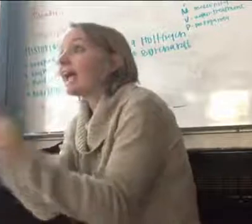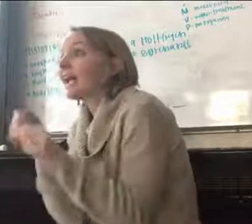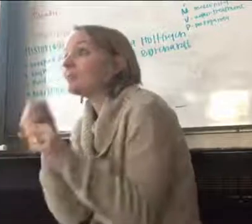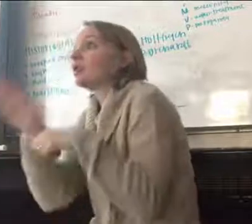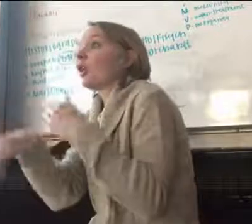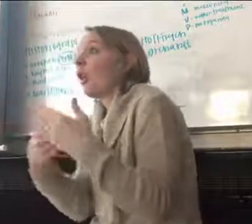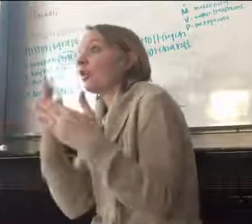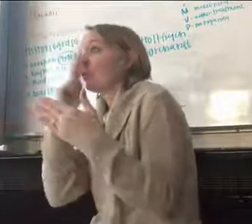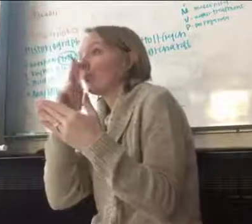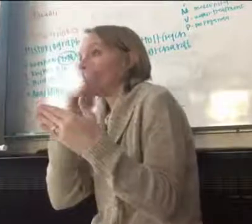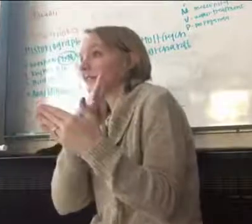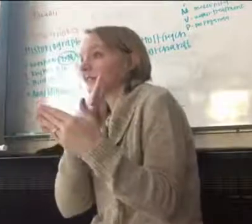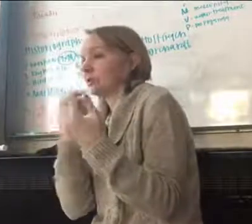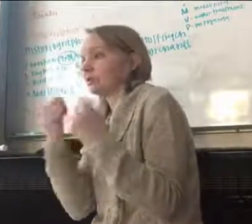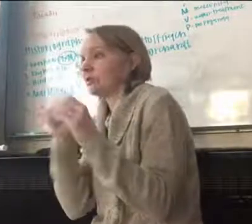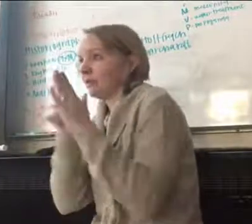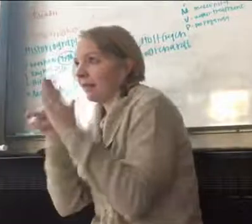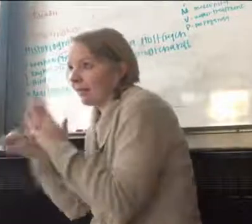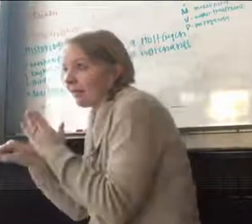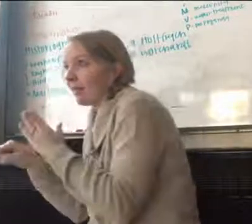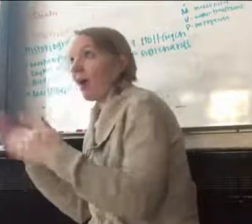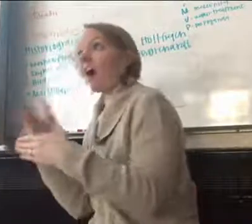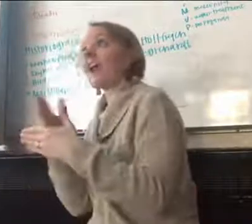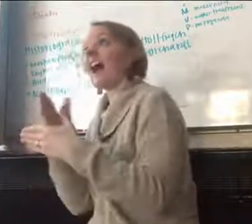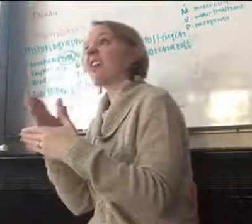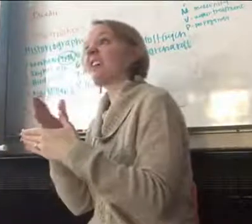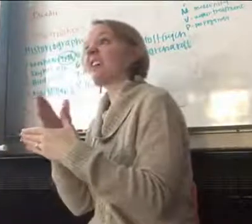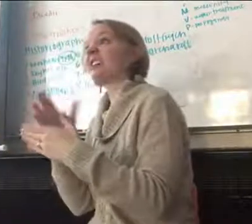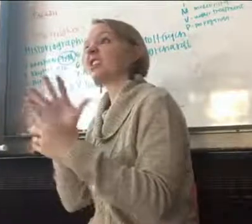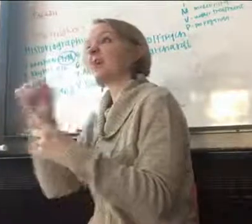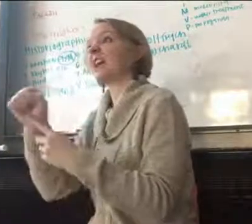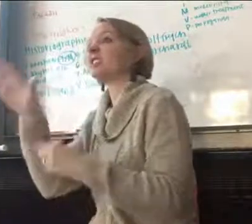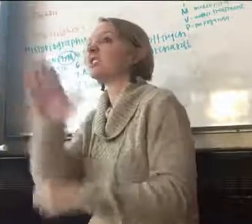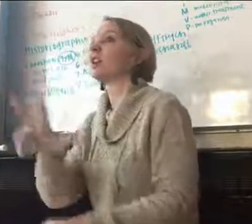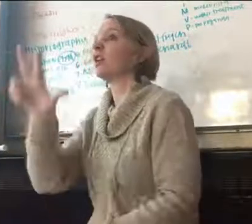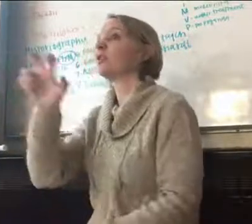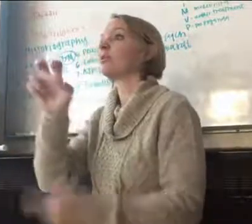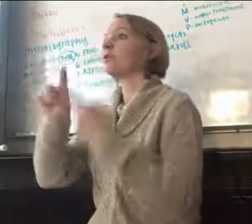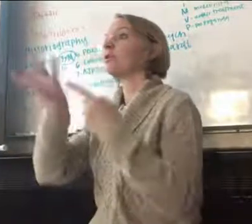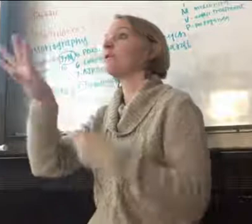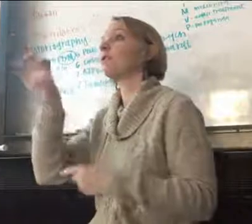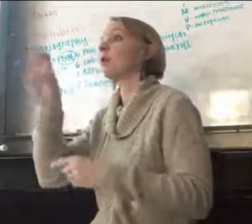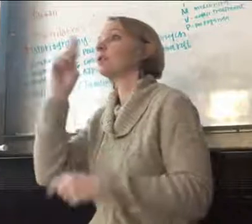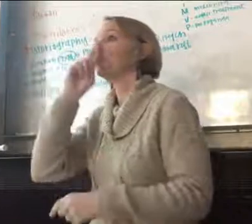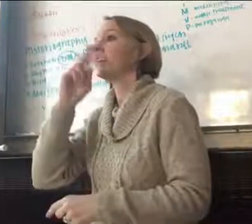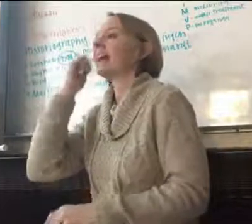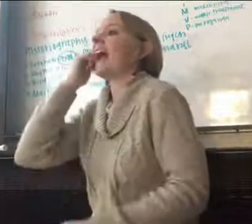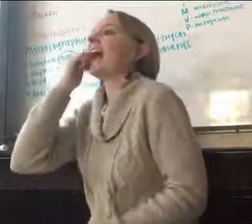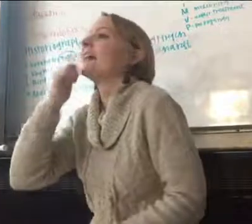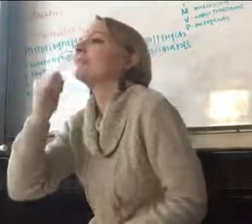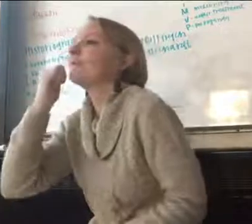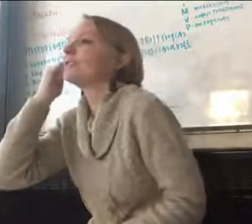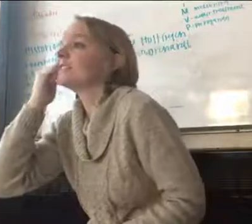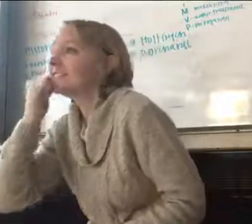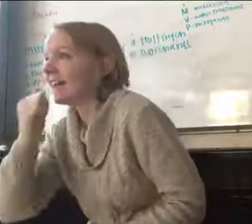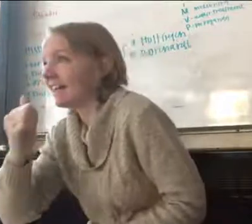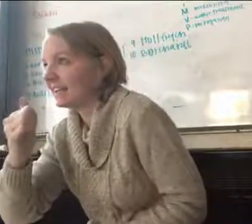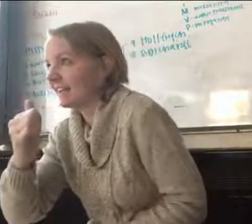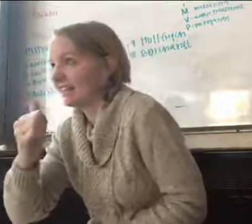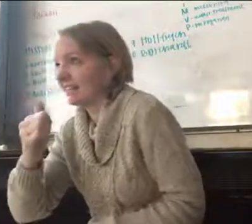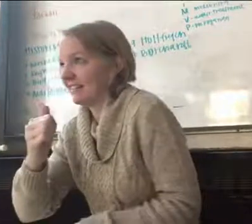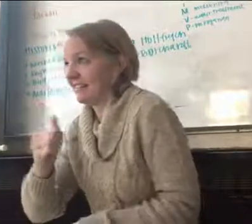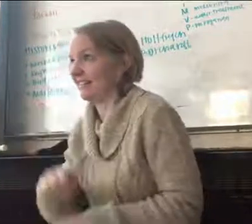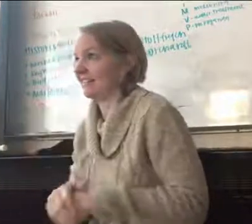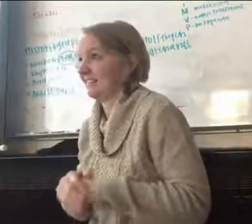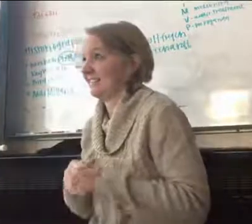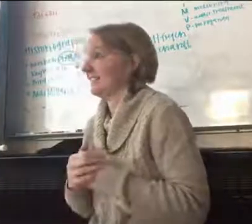in the trench foot. They, on average, typically would catch anywhere between 300 and 400 rats per day in the trenches. Yeah. That's a